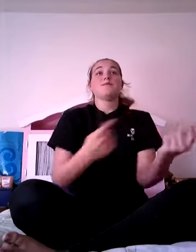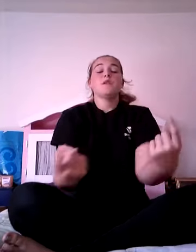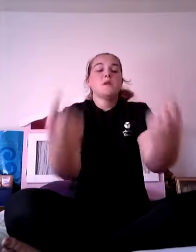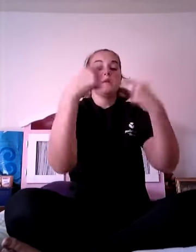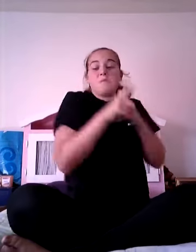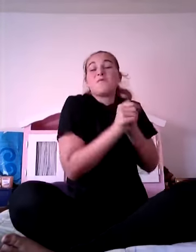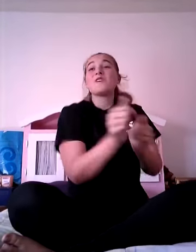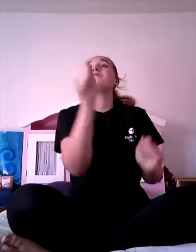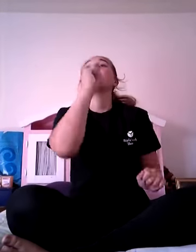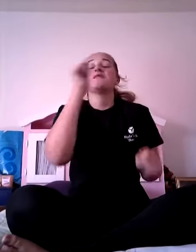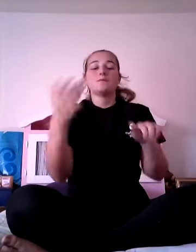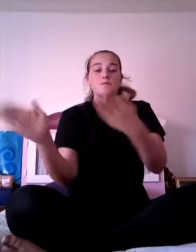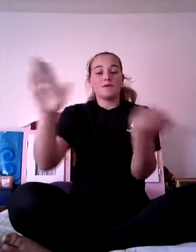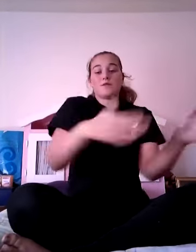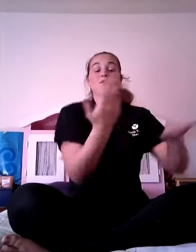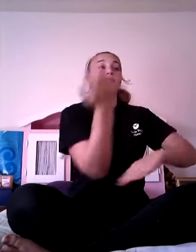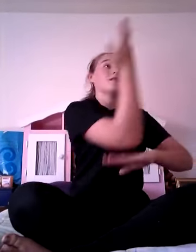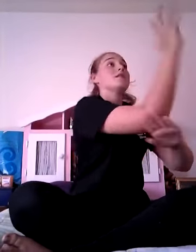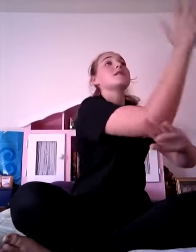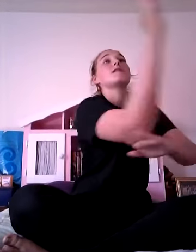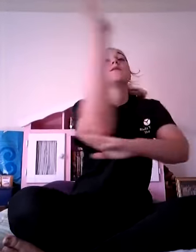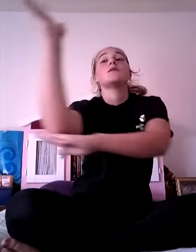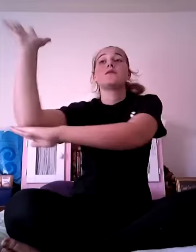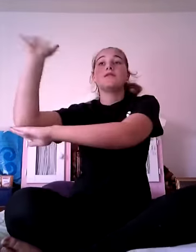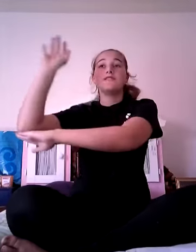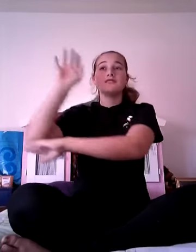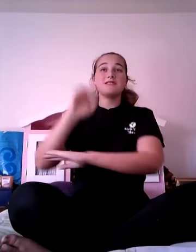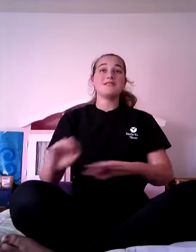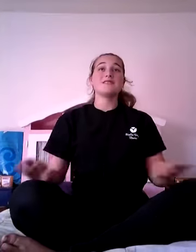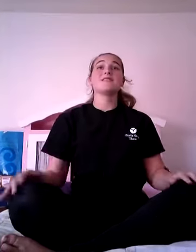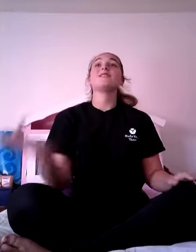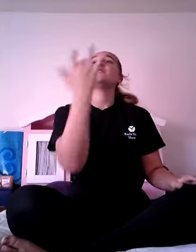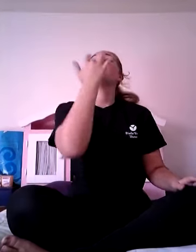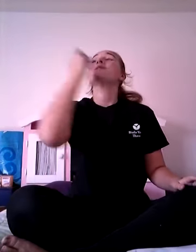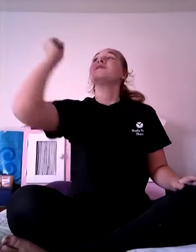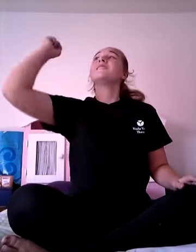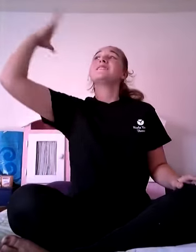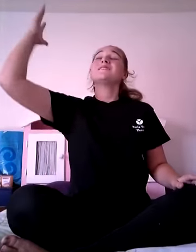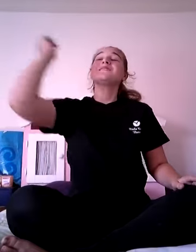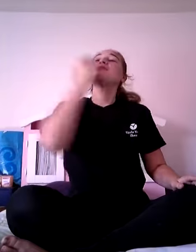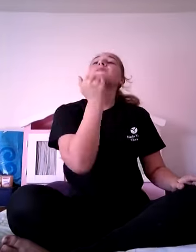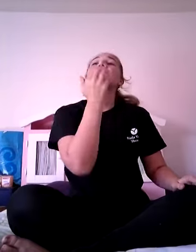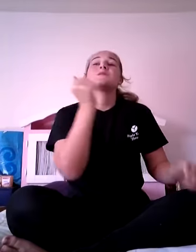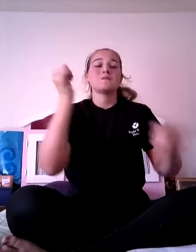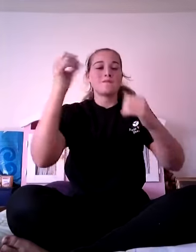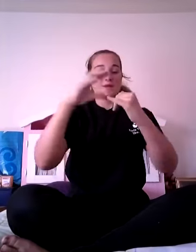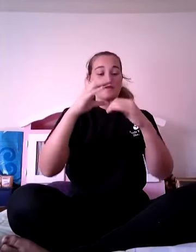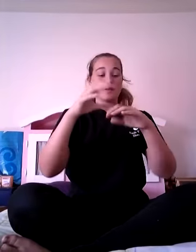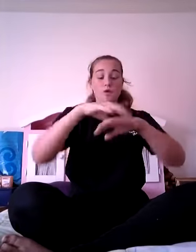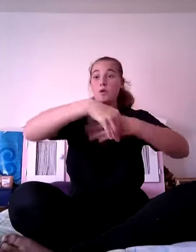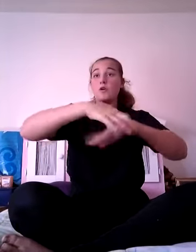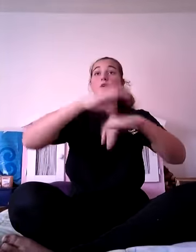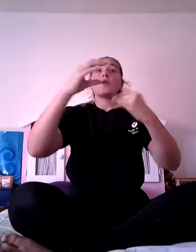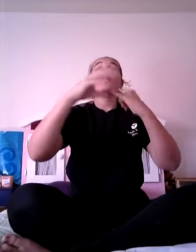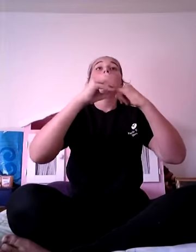Come run the hidden pine trails of the forest Come taste the sun-sweet berries of the earth